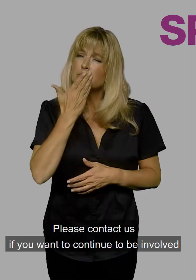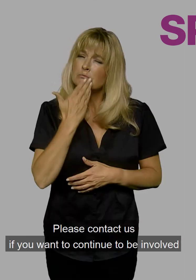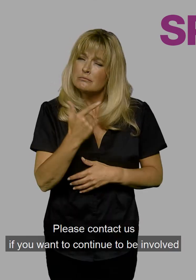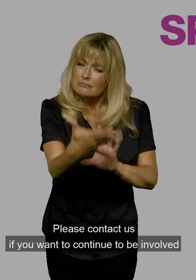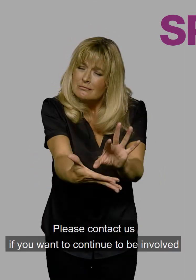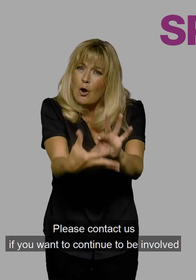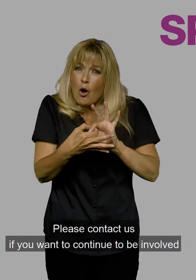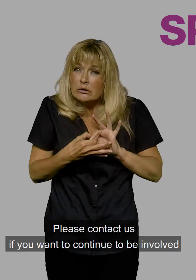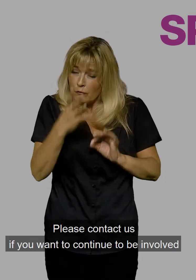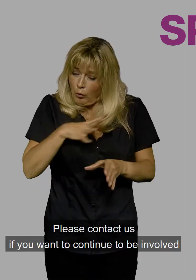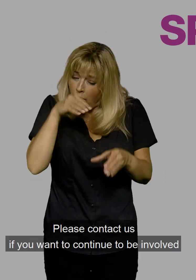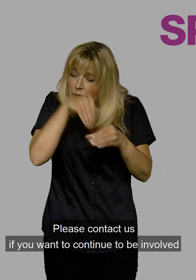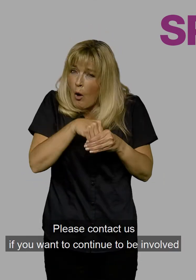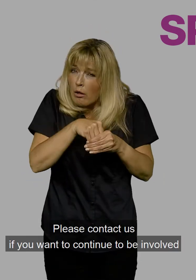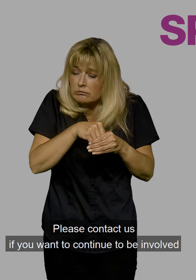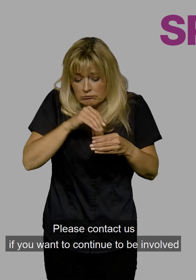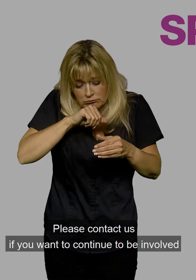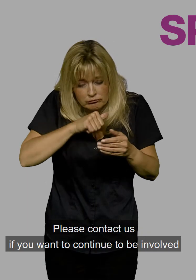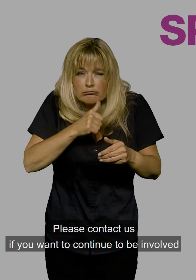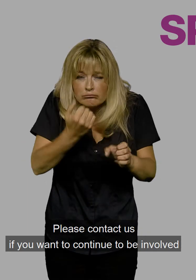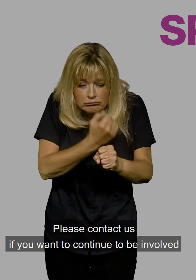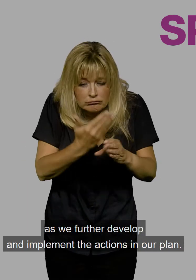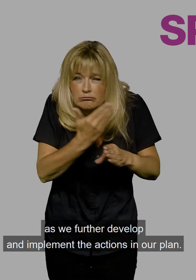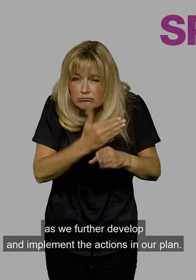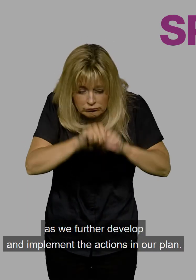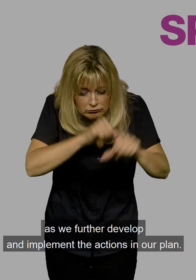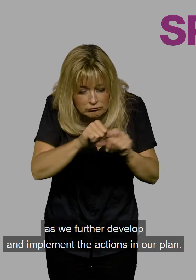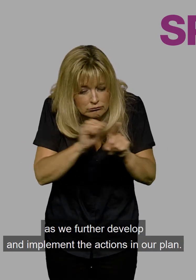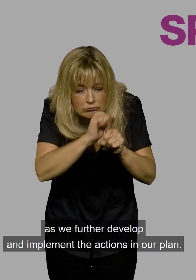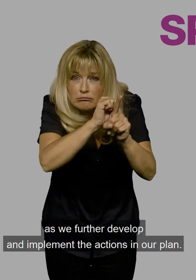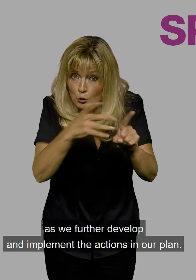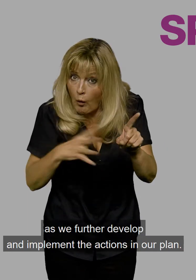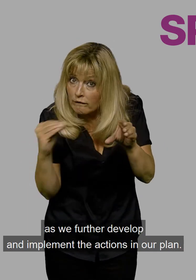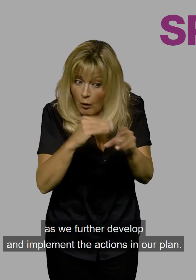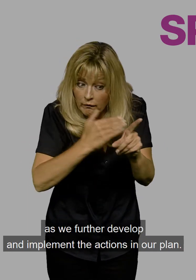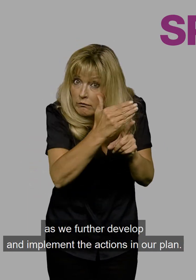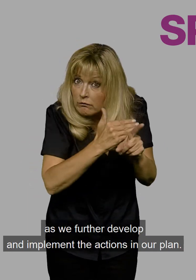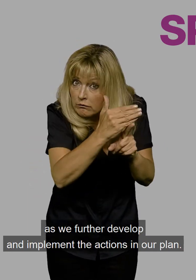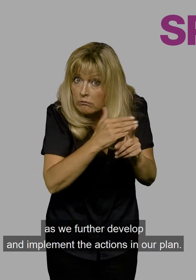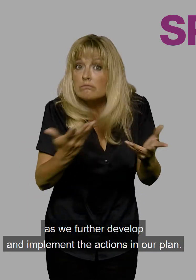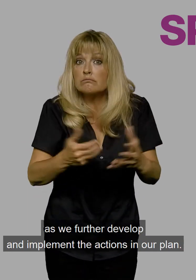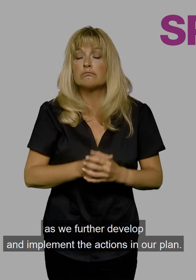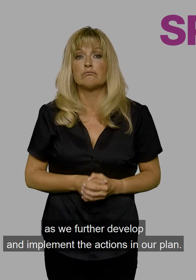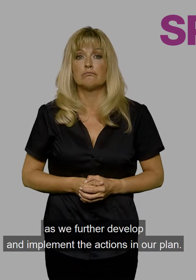Please contact us if you want to continue to be involved as we further develop and implement the actions in our